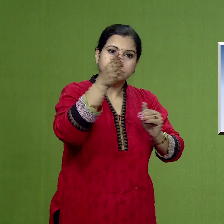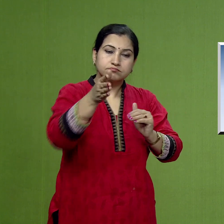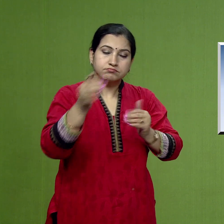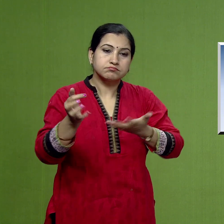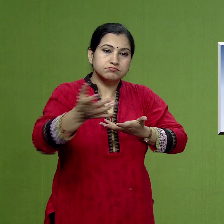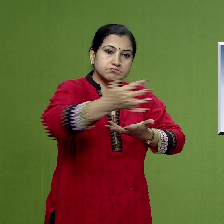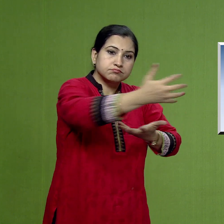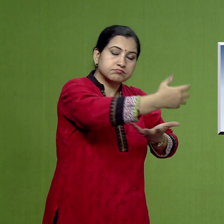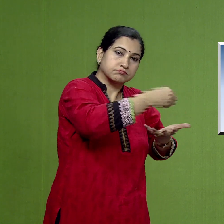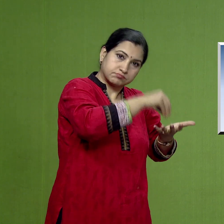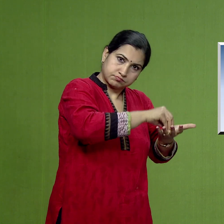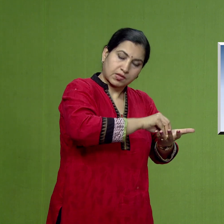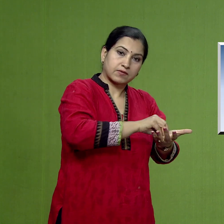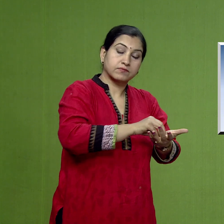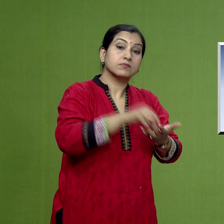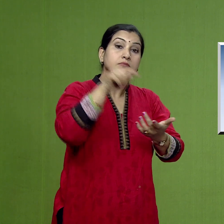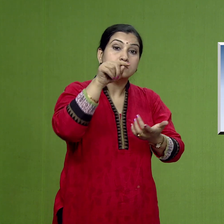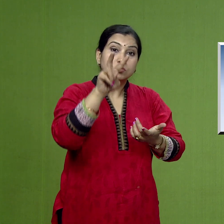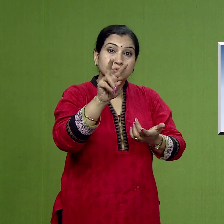Before that, it was for 2001,